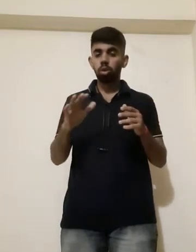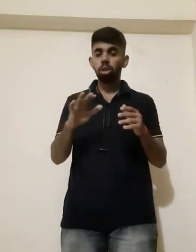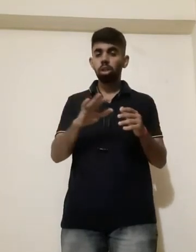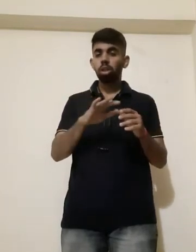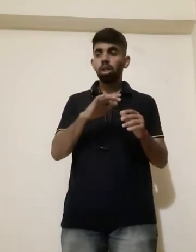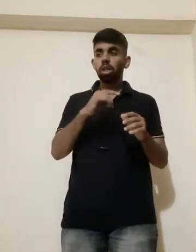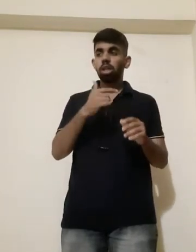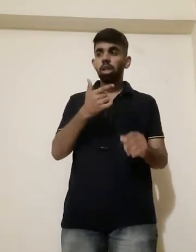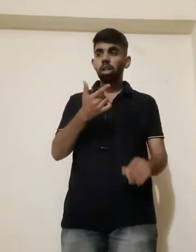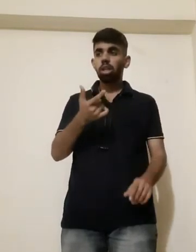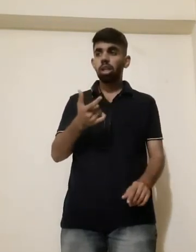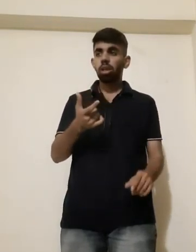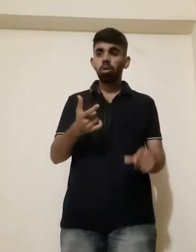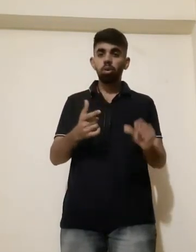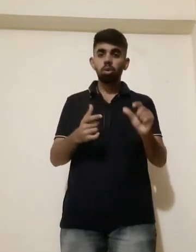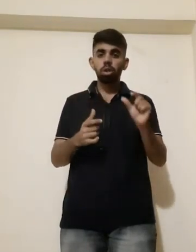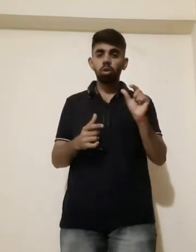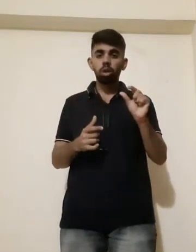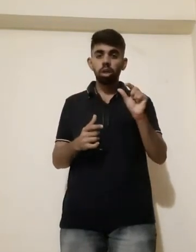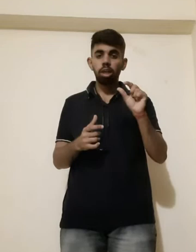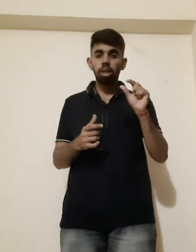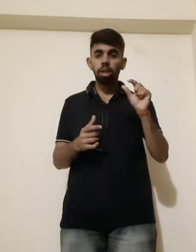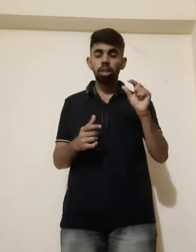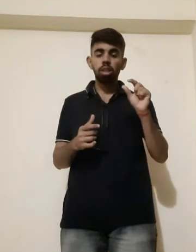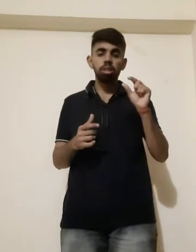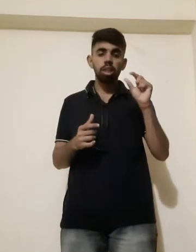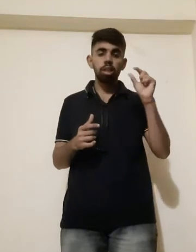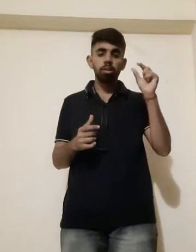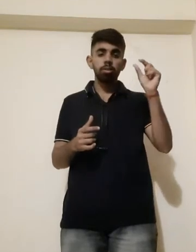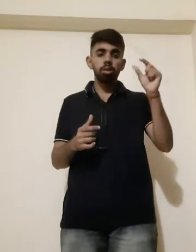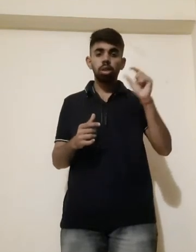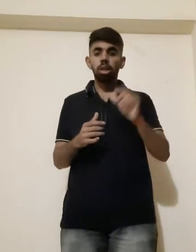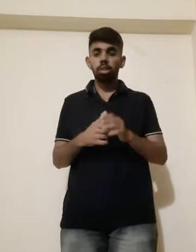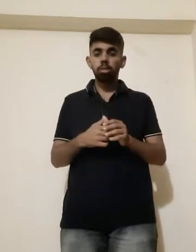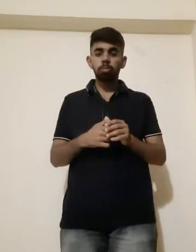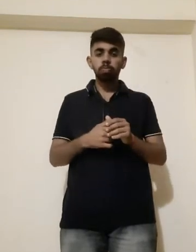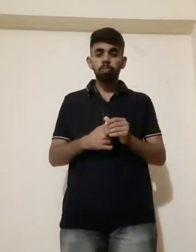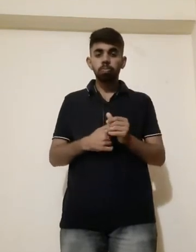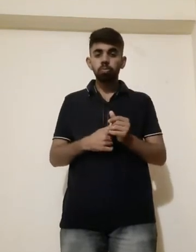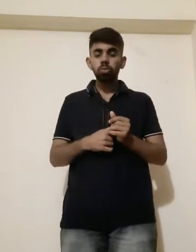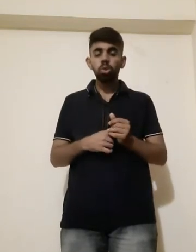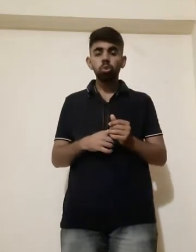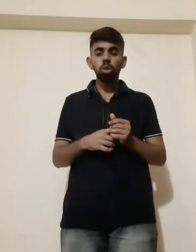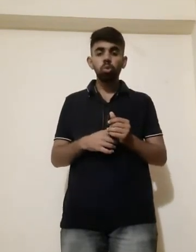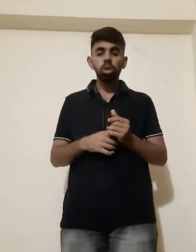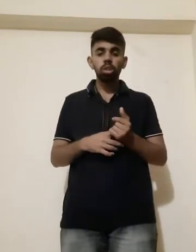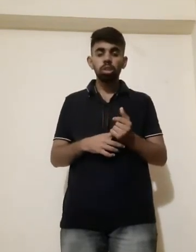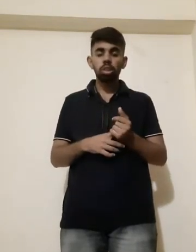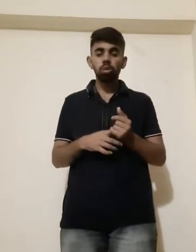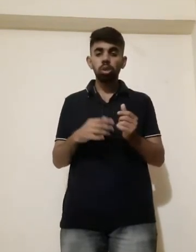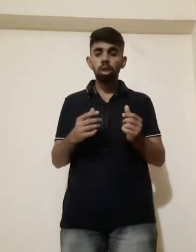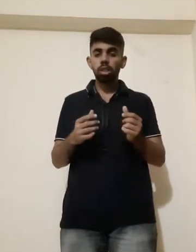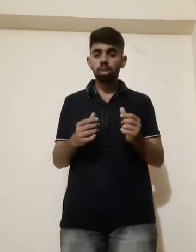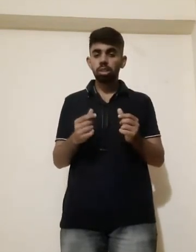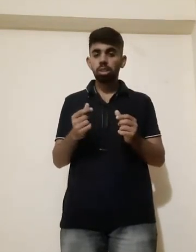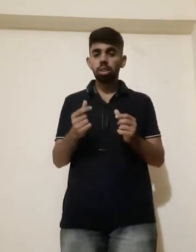not derived or not written inside a class. So every class